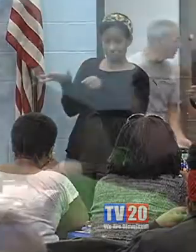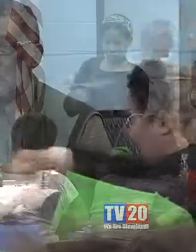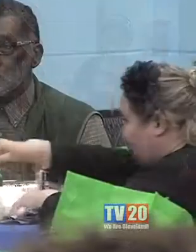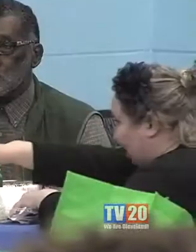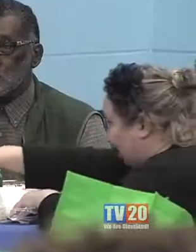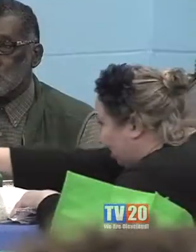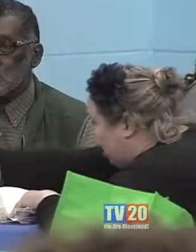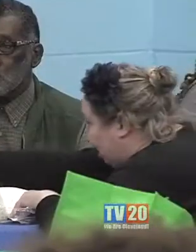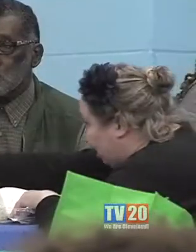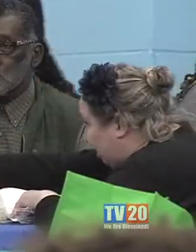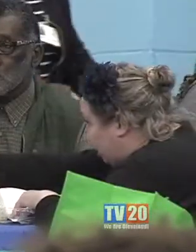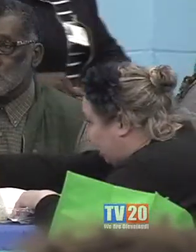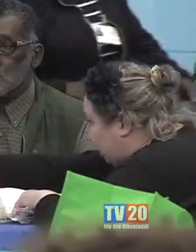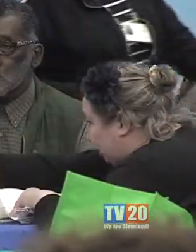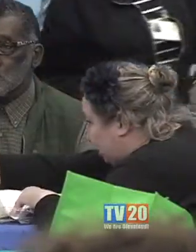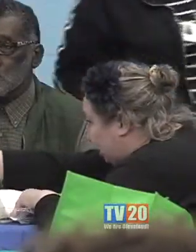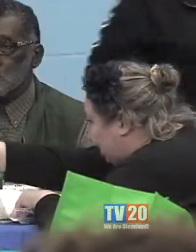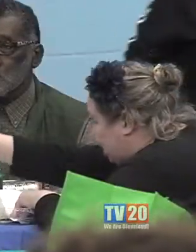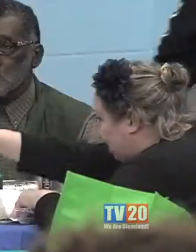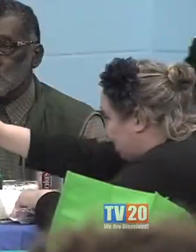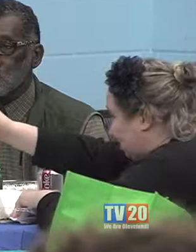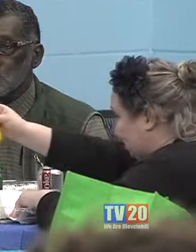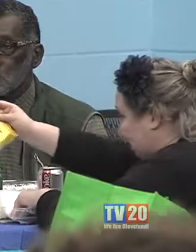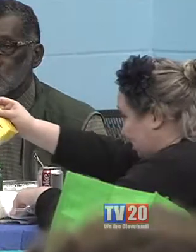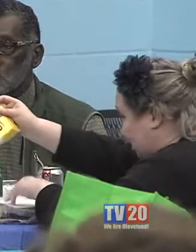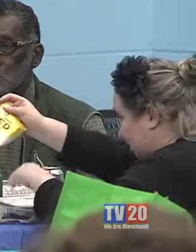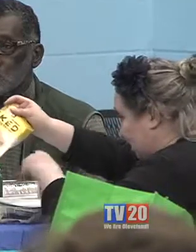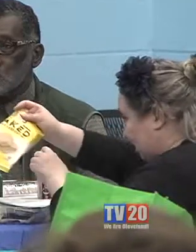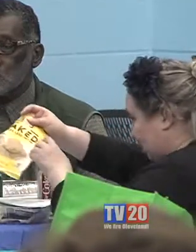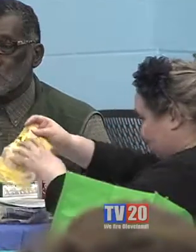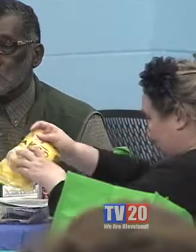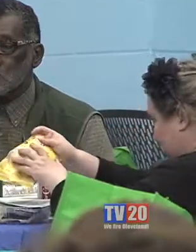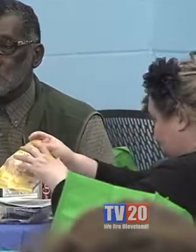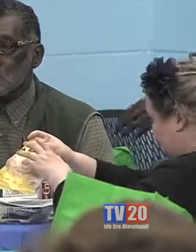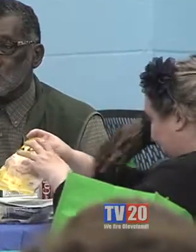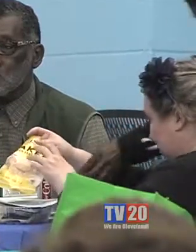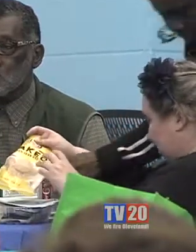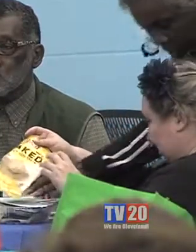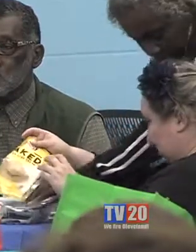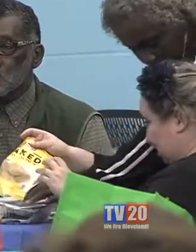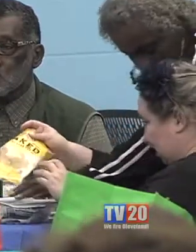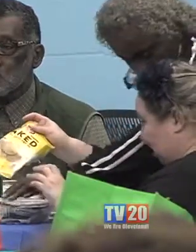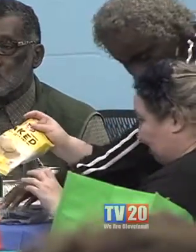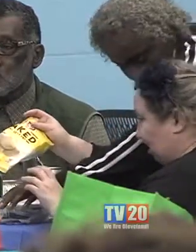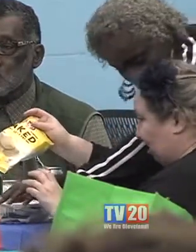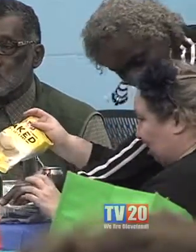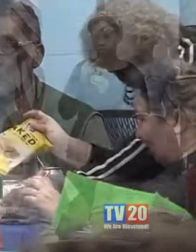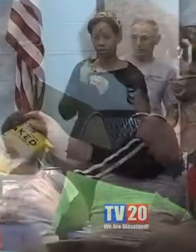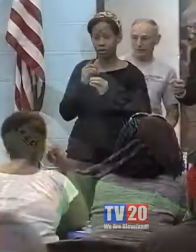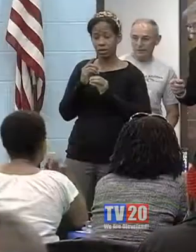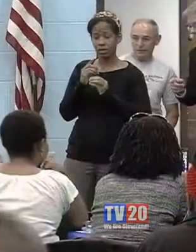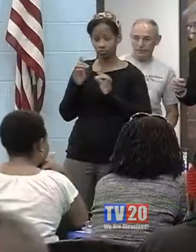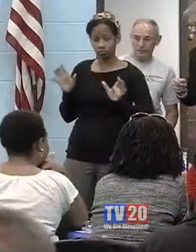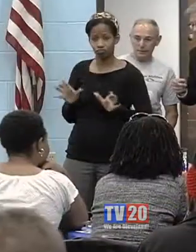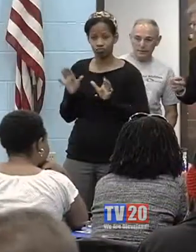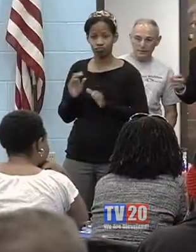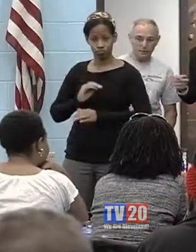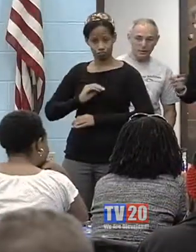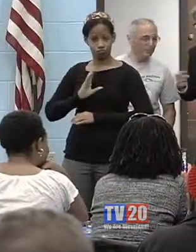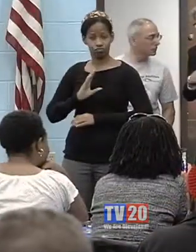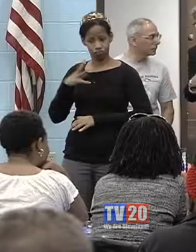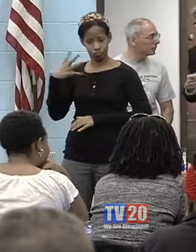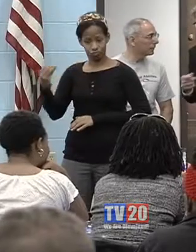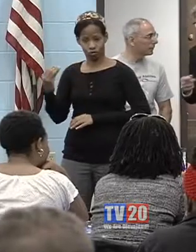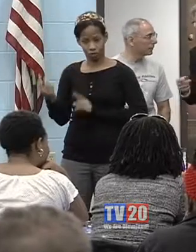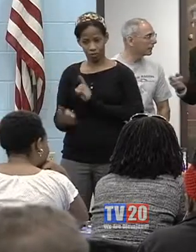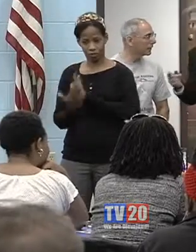completed a rehab program and all the training that it took and has the courage to go out